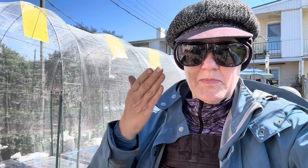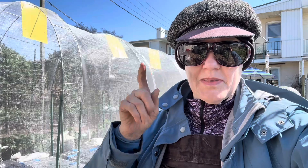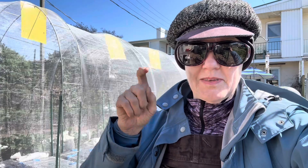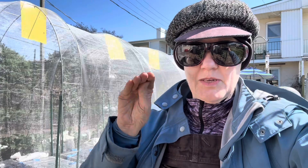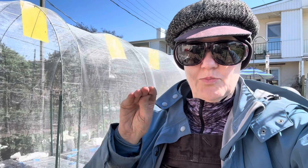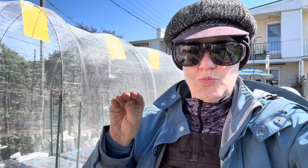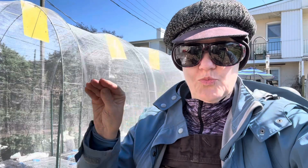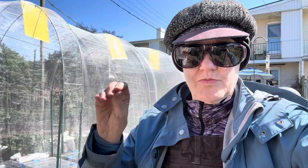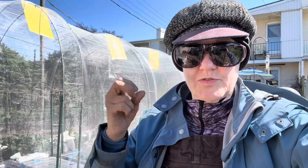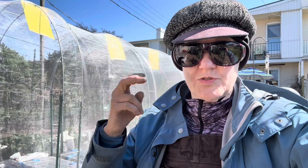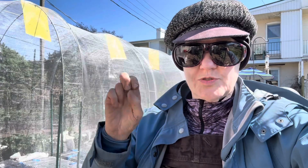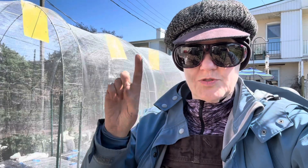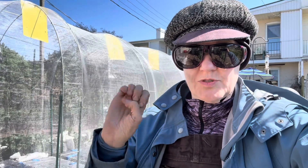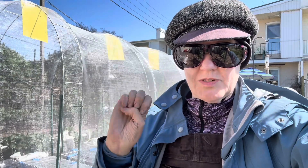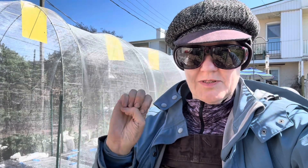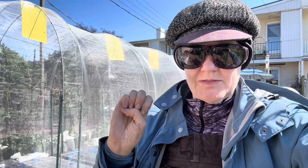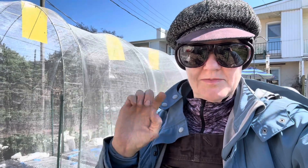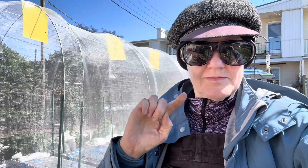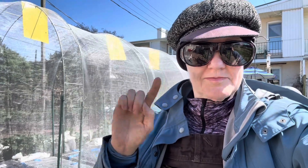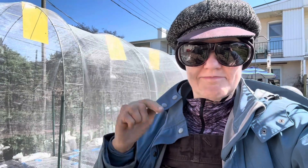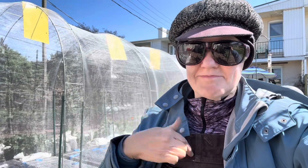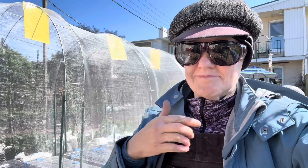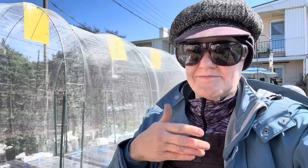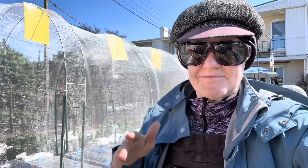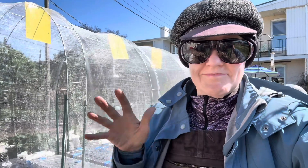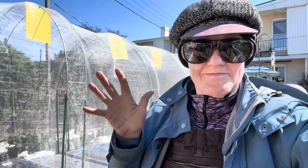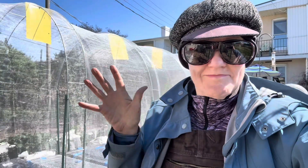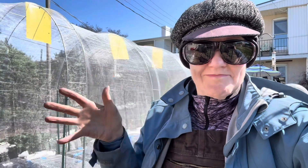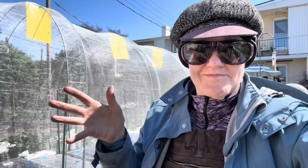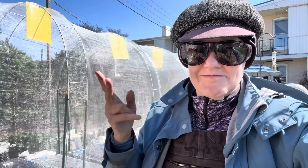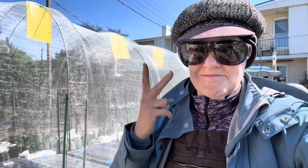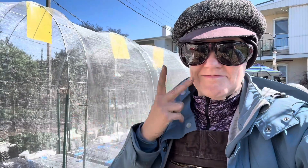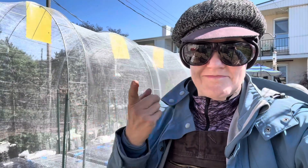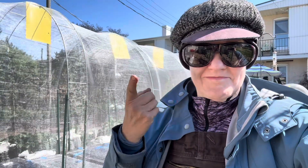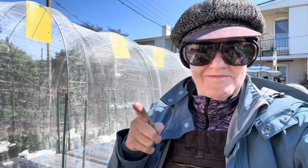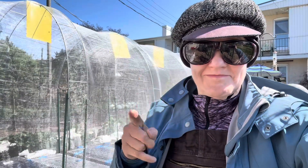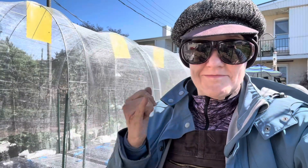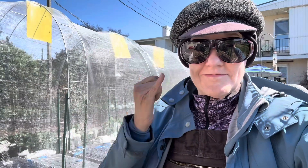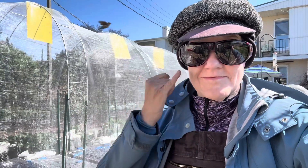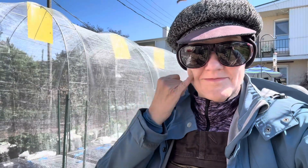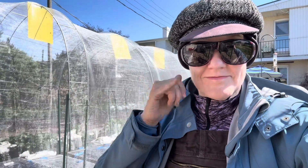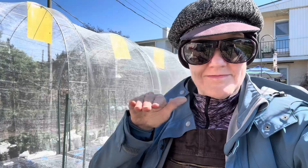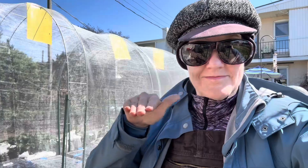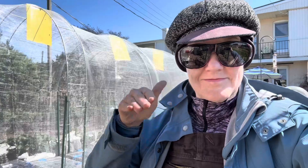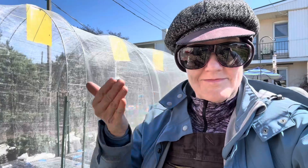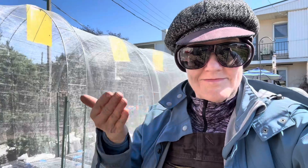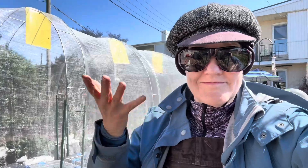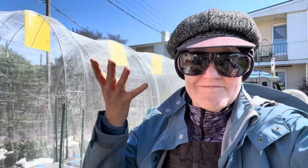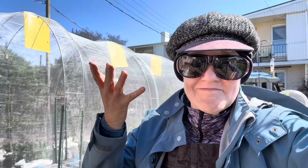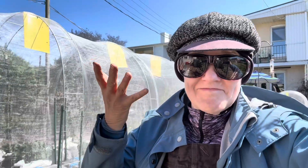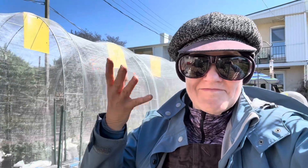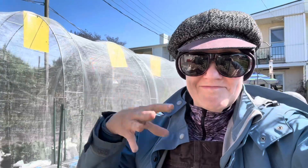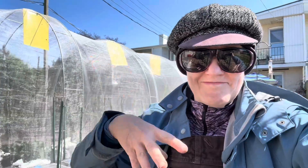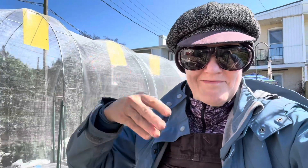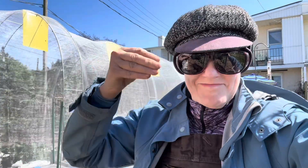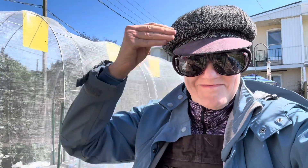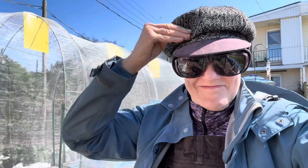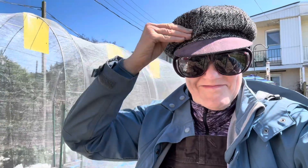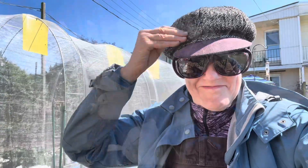88. We'll see. If I get too concerned, I can move them over into the shade. But I really don't want to mess with them. I just want to leave them and see